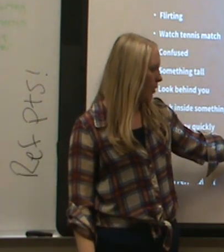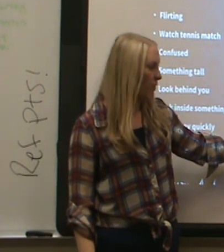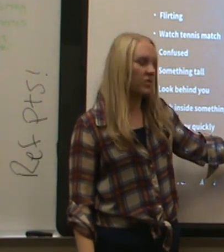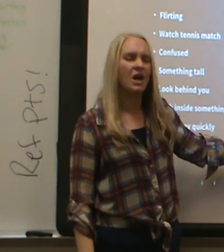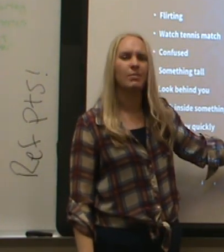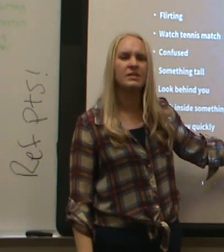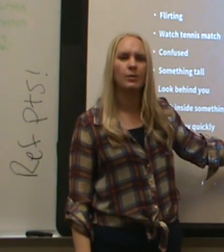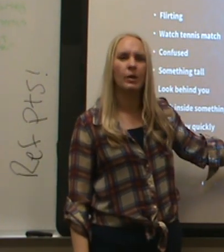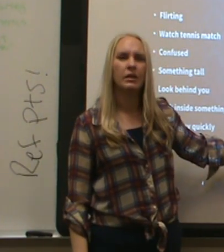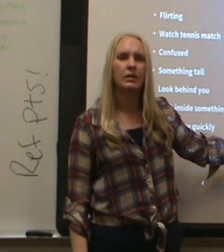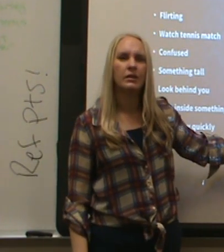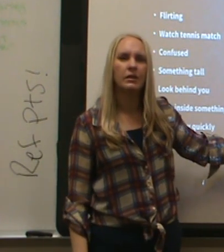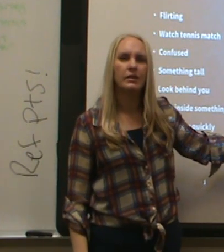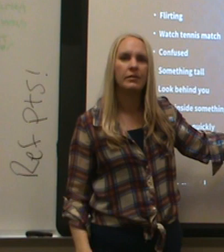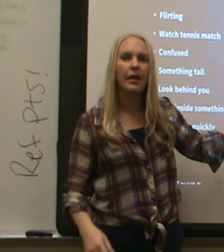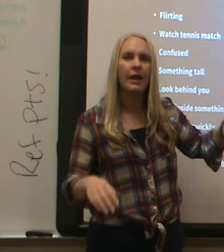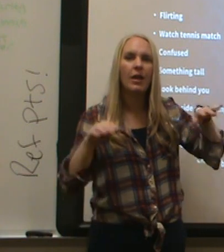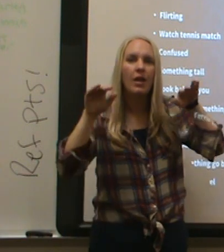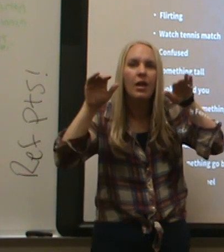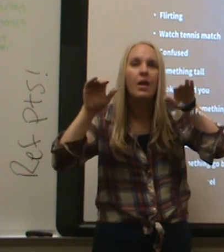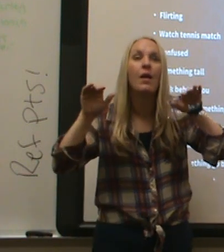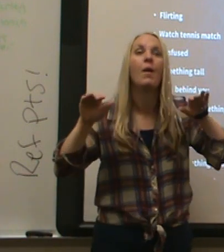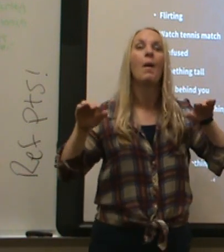Over the top of someone, right?